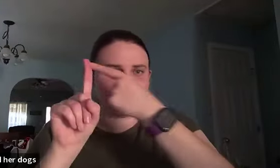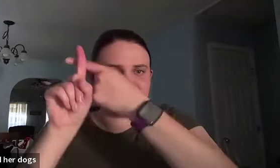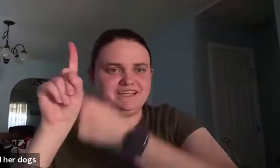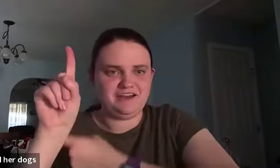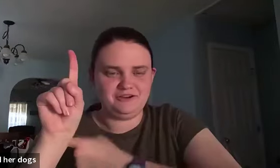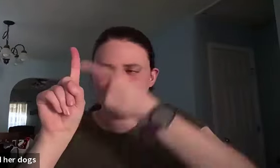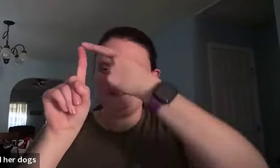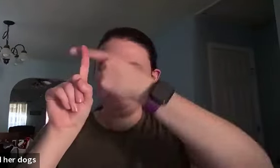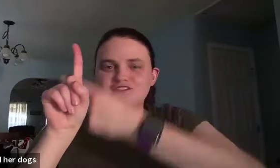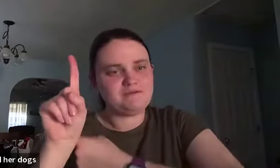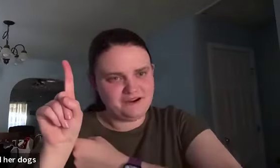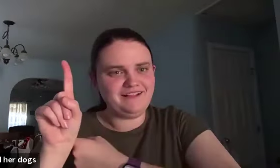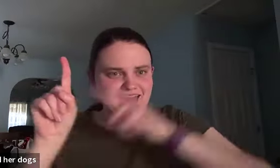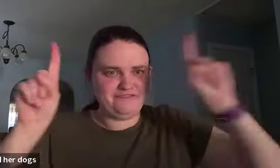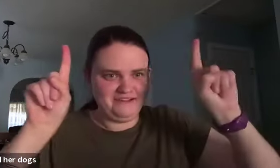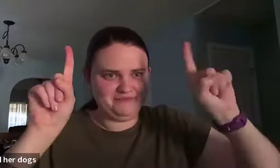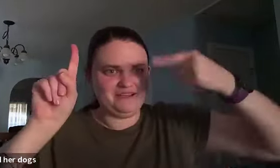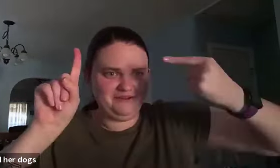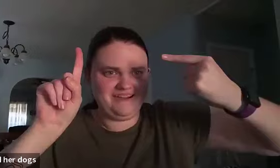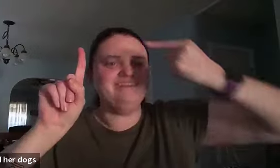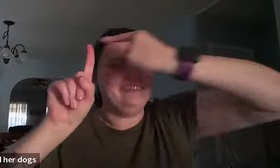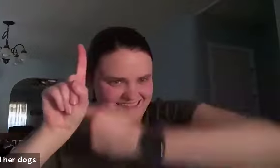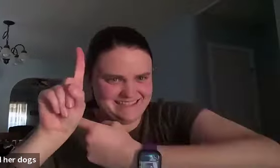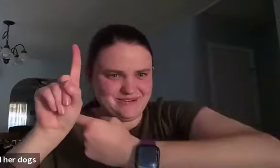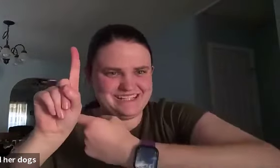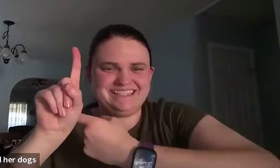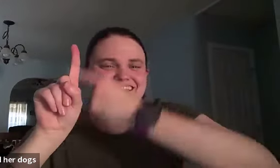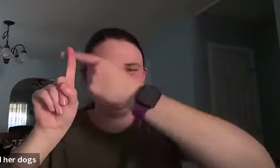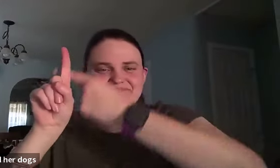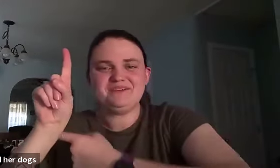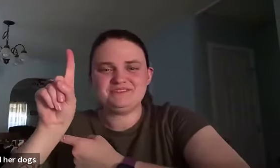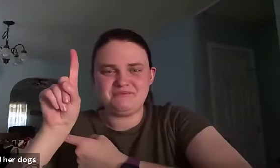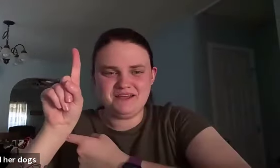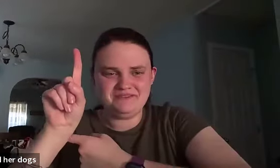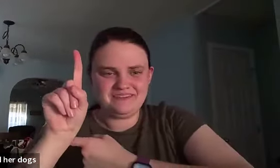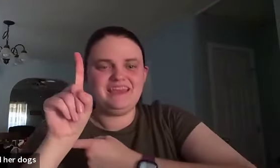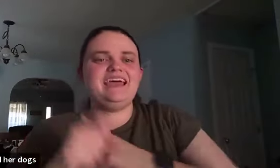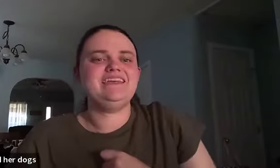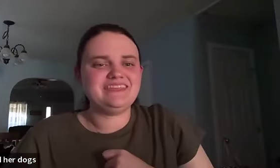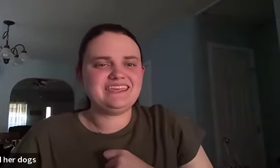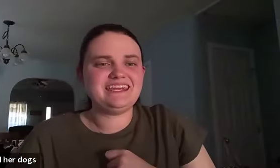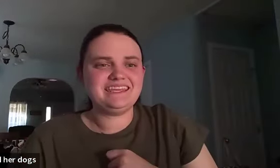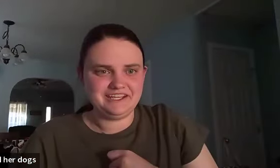our shapes together. So I'm very glad I finally am like, okay, this works. So month and then